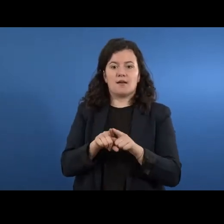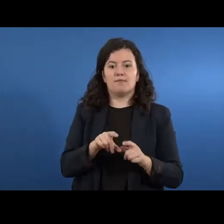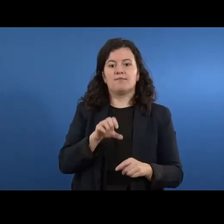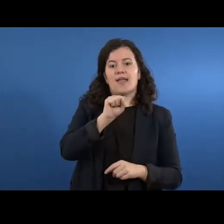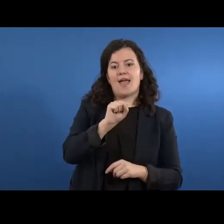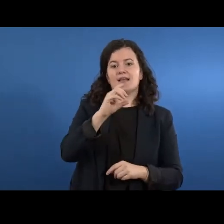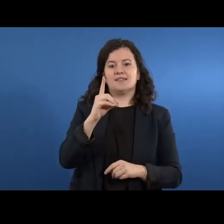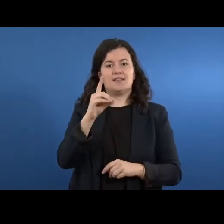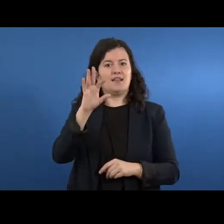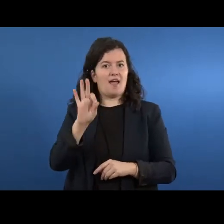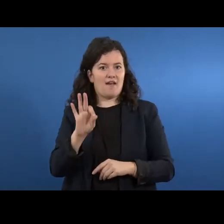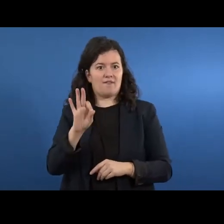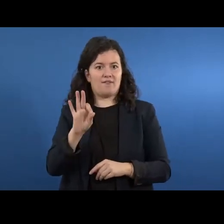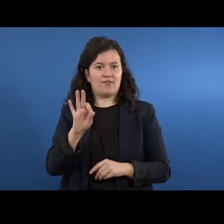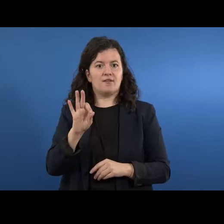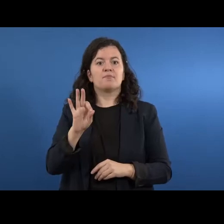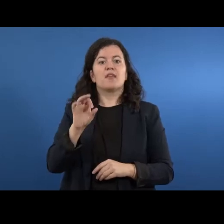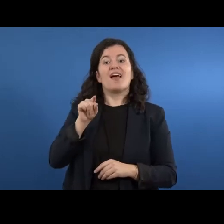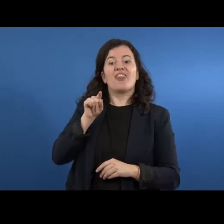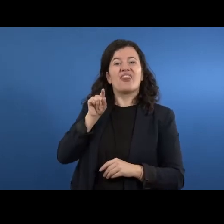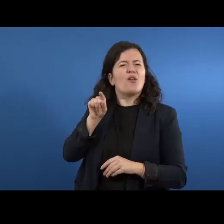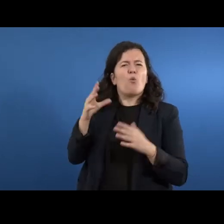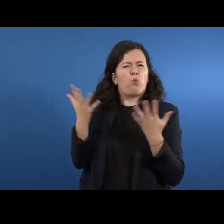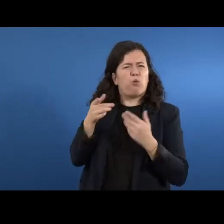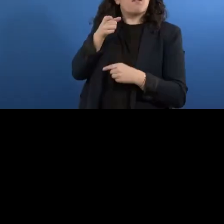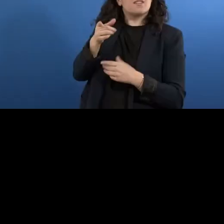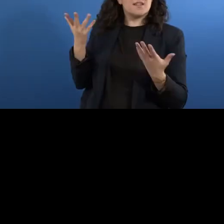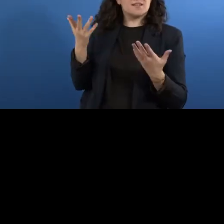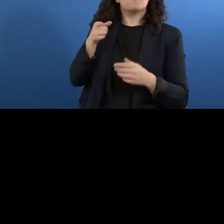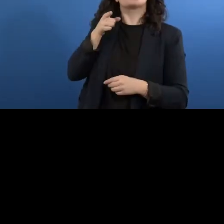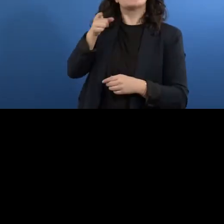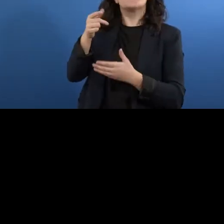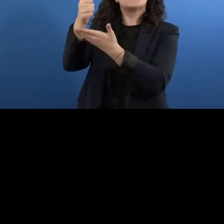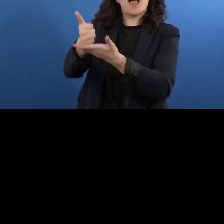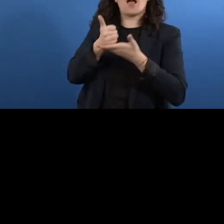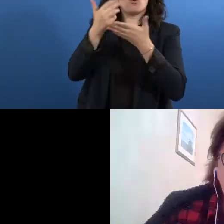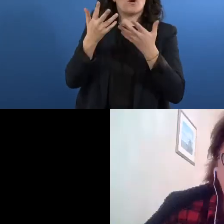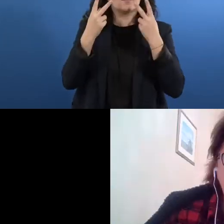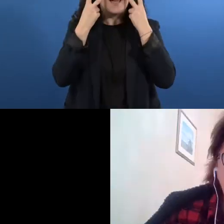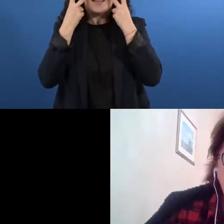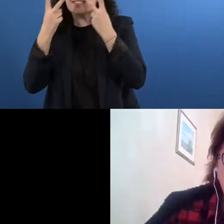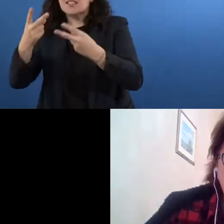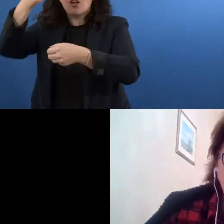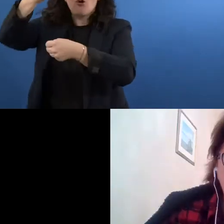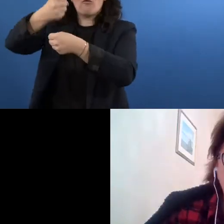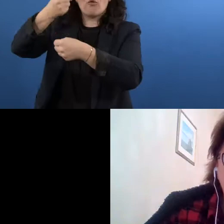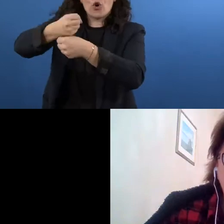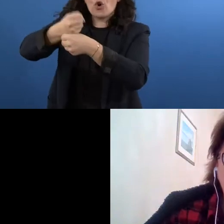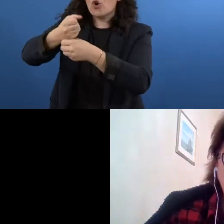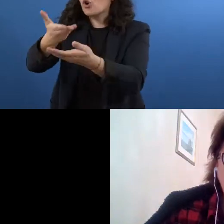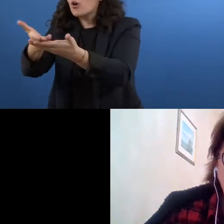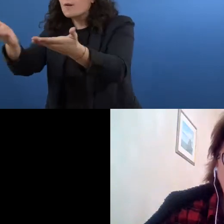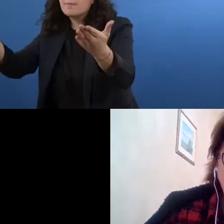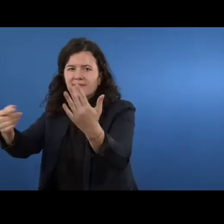STF, which is an approach that enables identifying the gap between the labor market